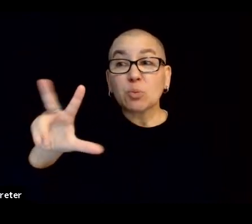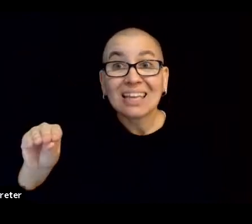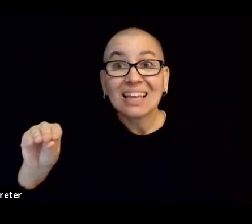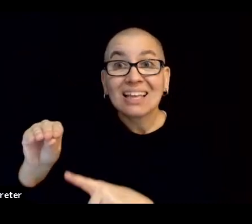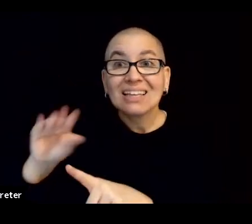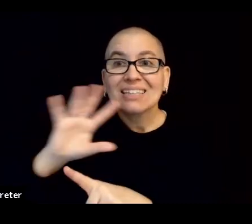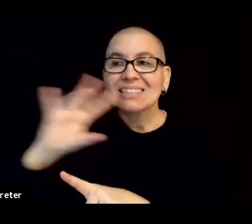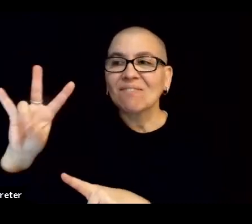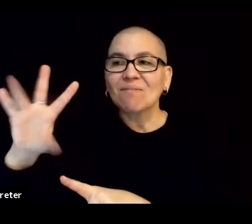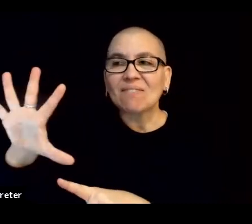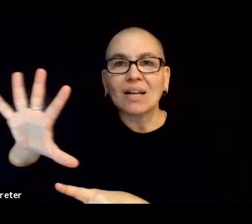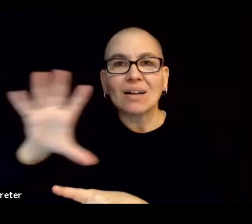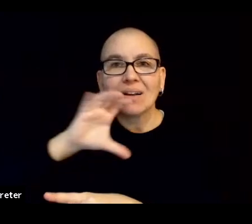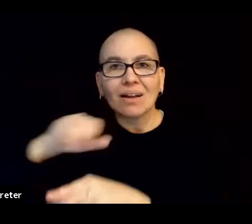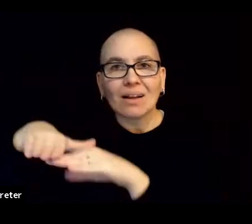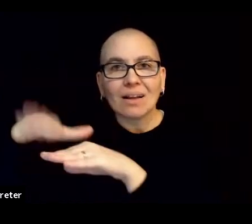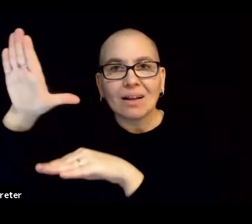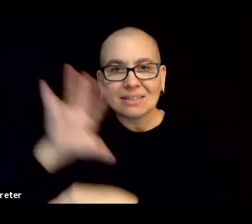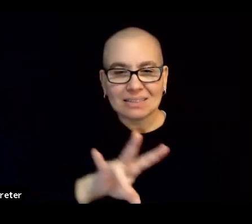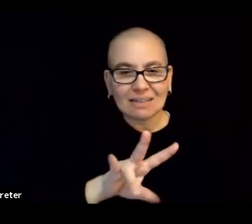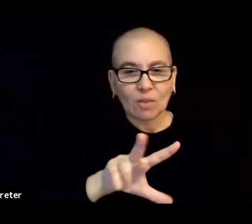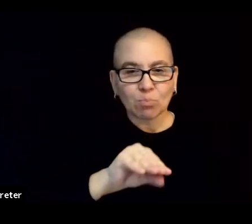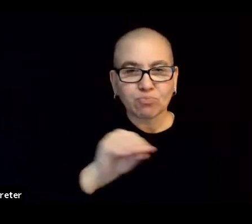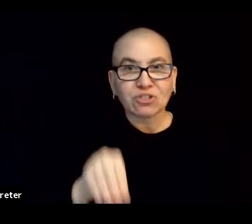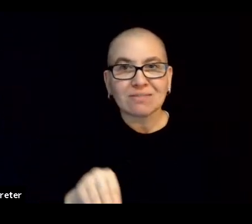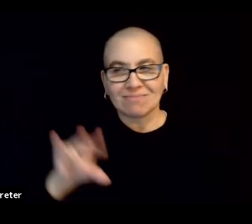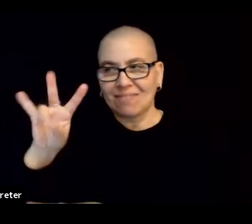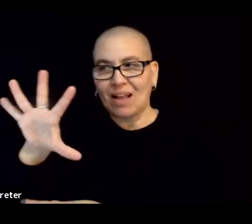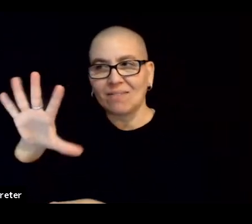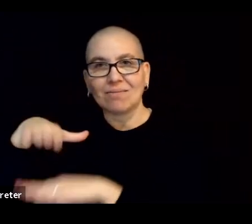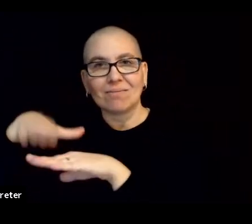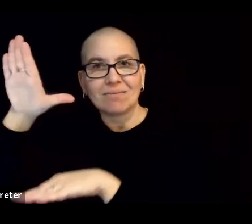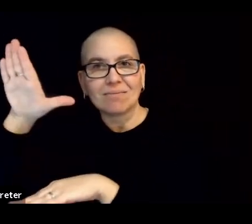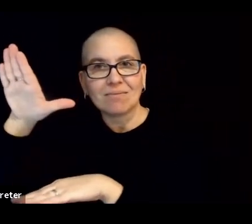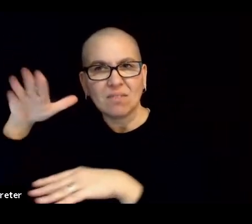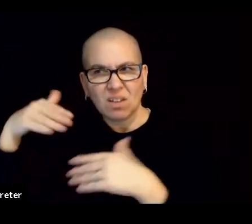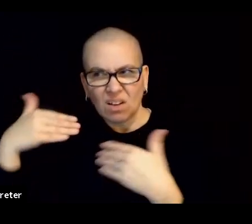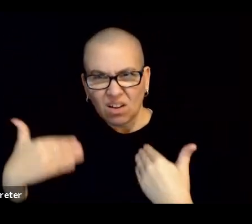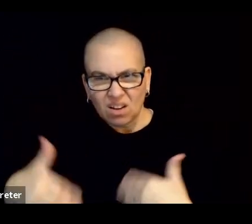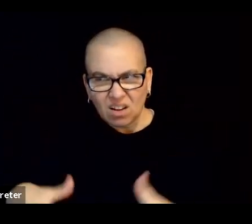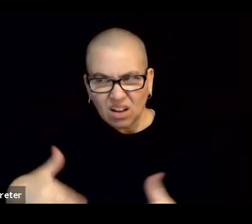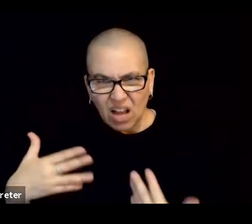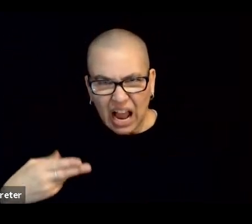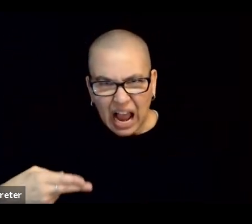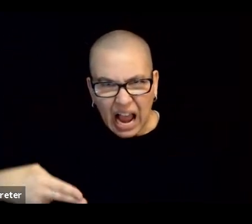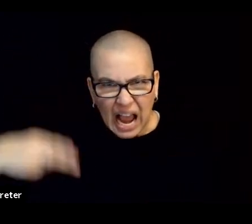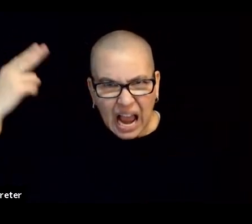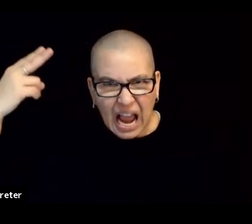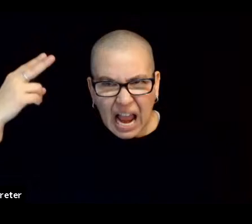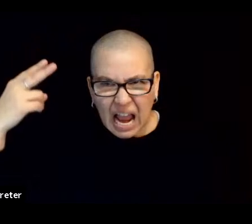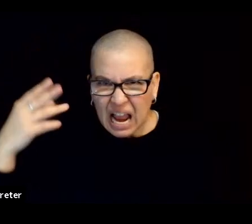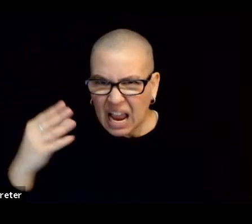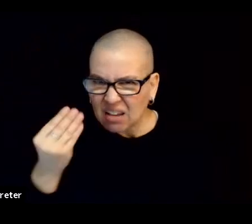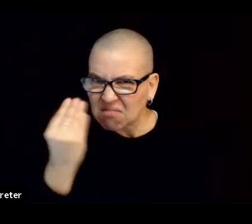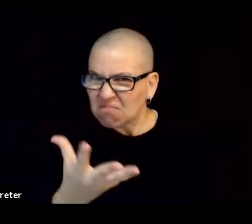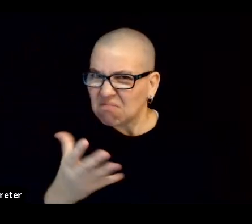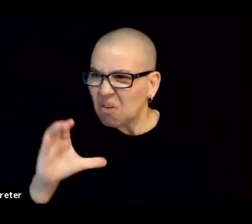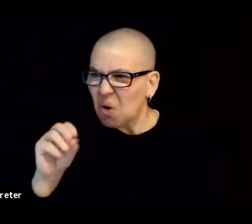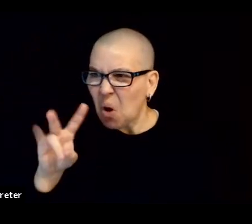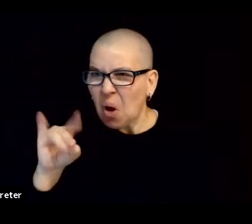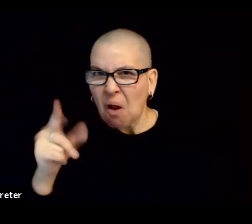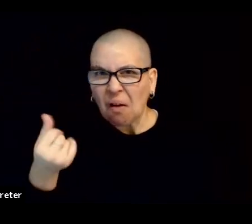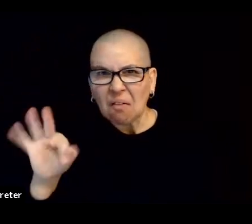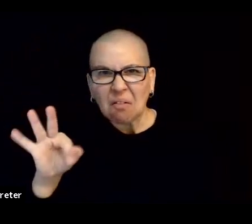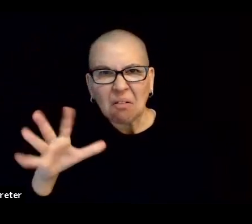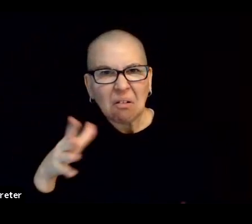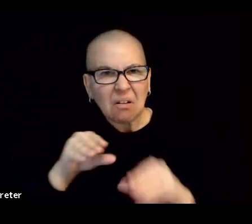ravaged our state's nursing homes and assisted living facilities. Isolation, long a problem for older Minnesotans, has become an even greater threat